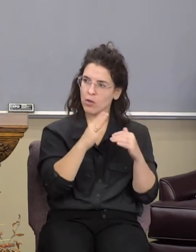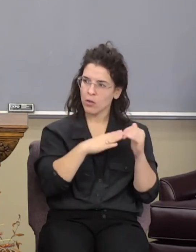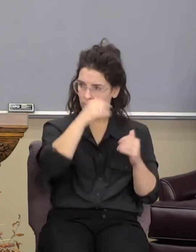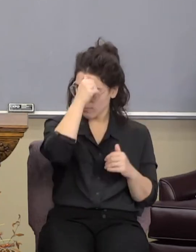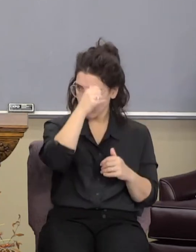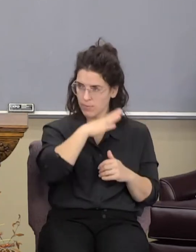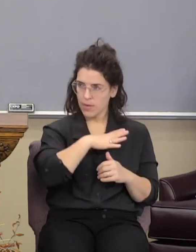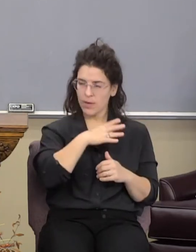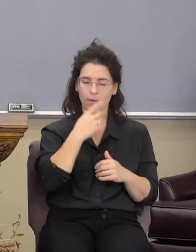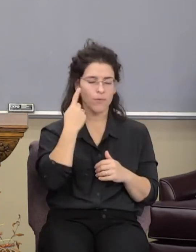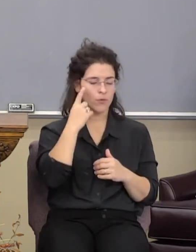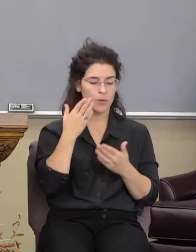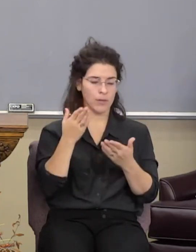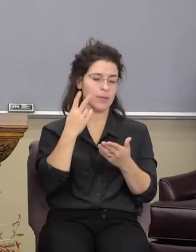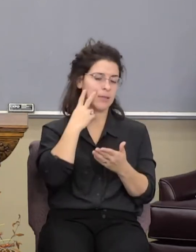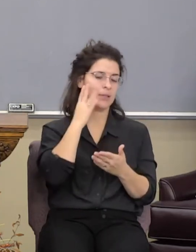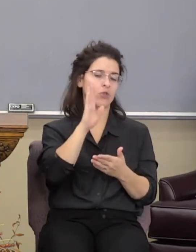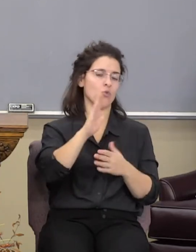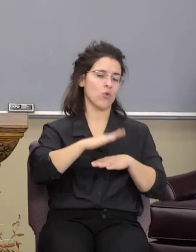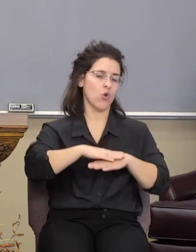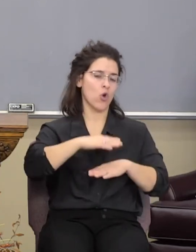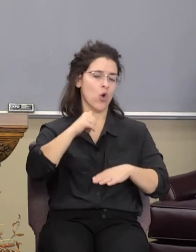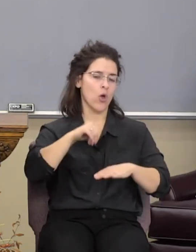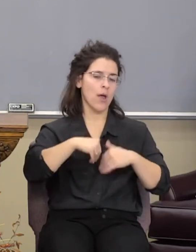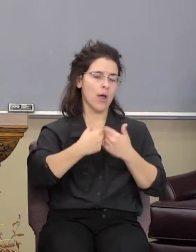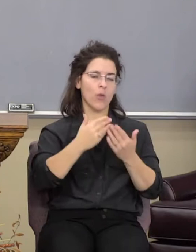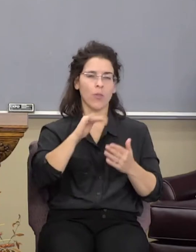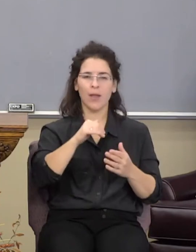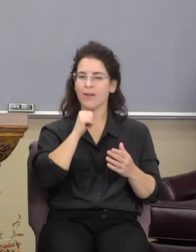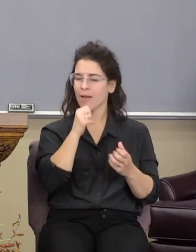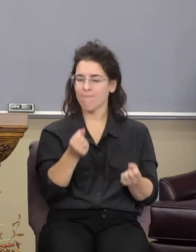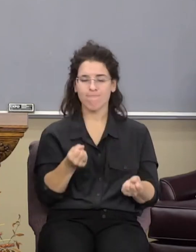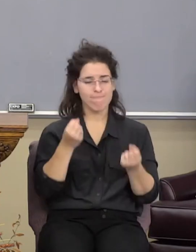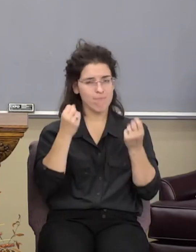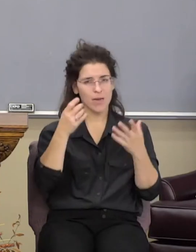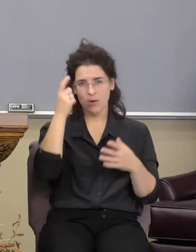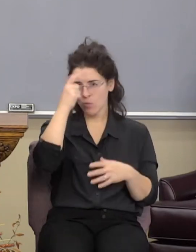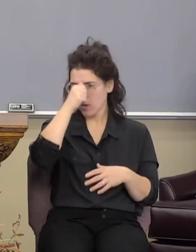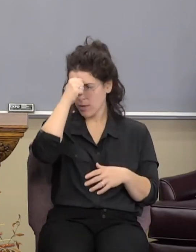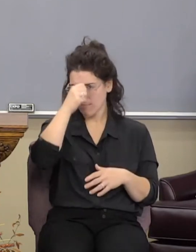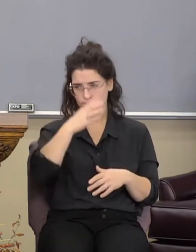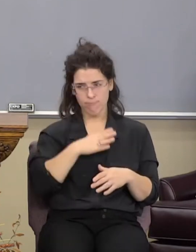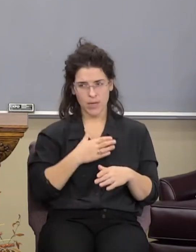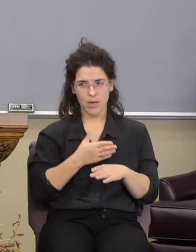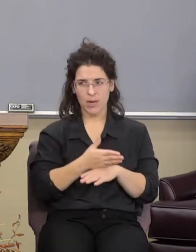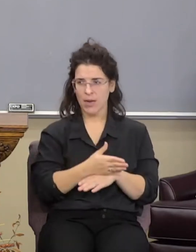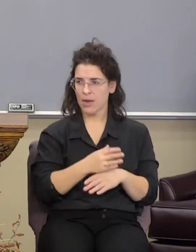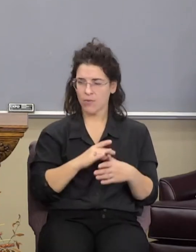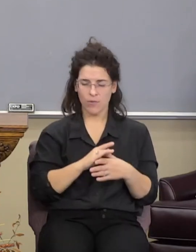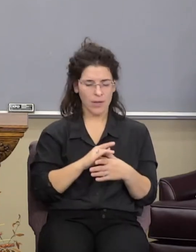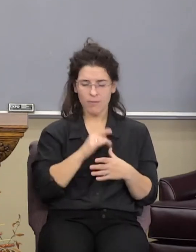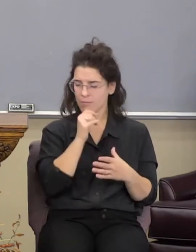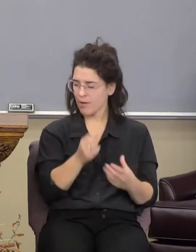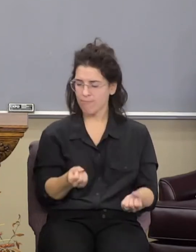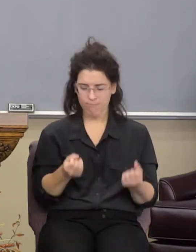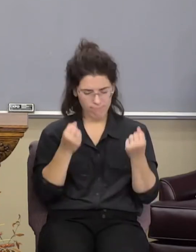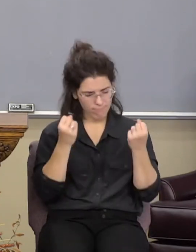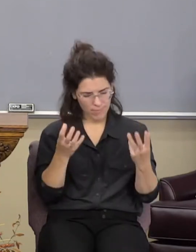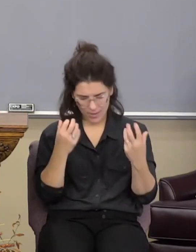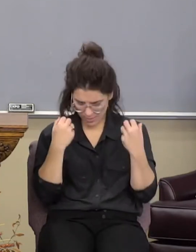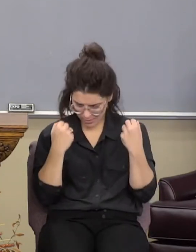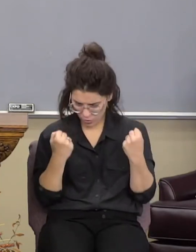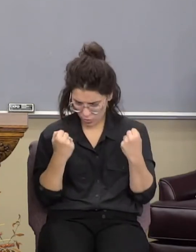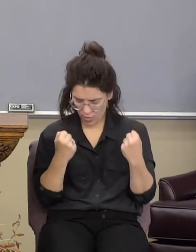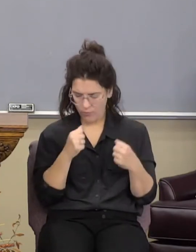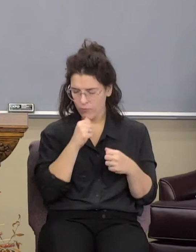ye see your calling, brethren, how that not many wise men after the flesh, not many mighty, not